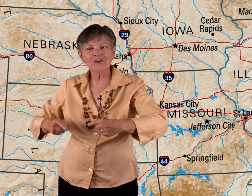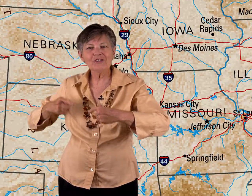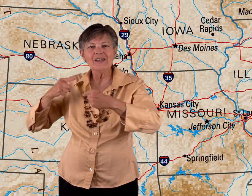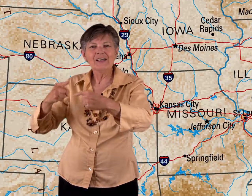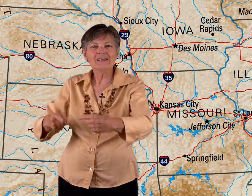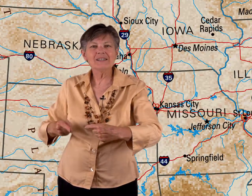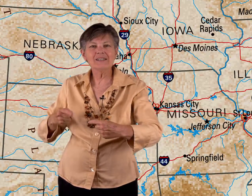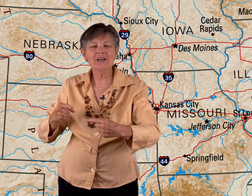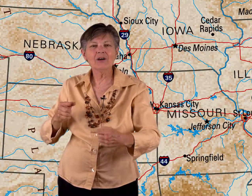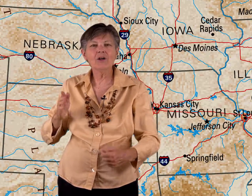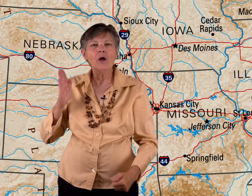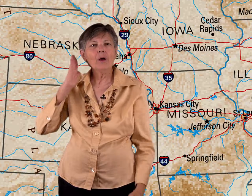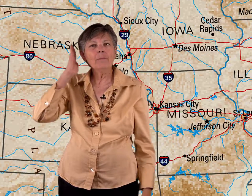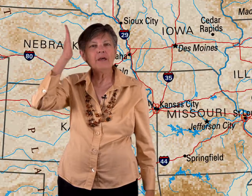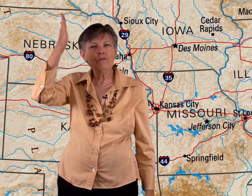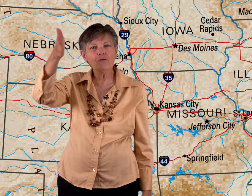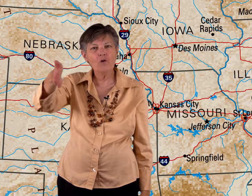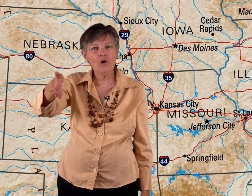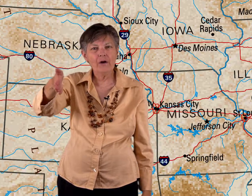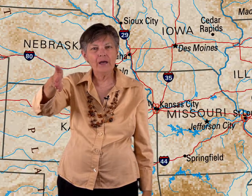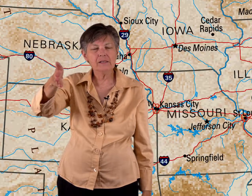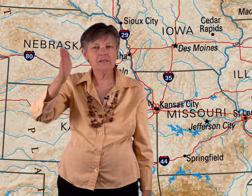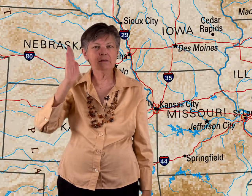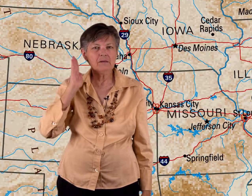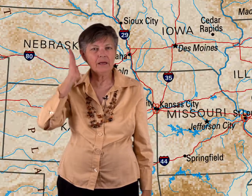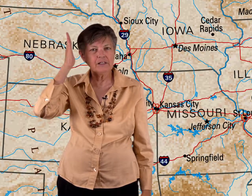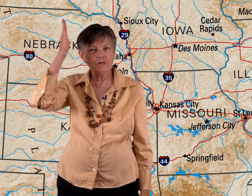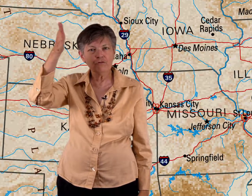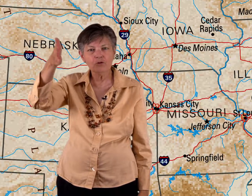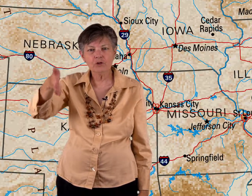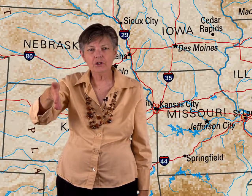Struggles still before us, like as in future.